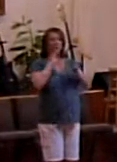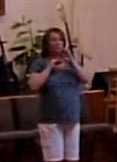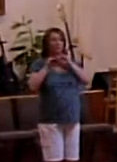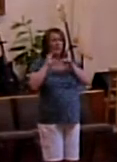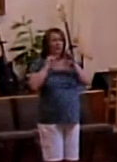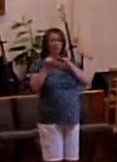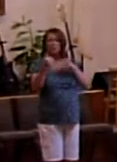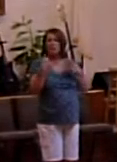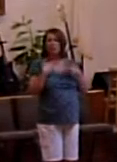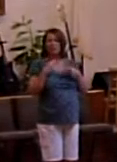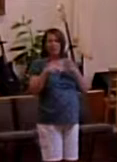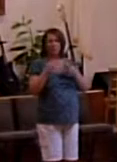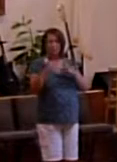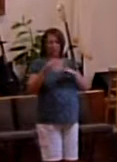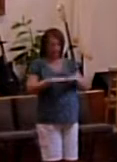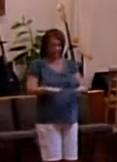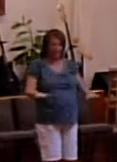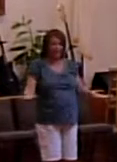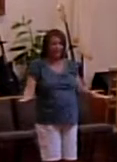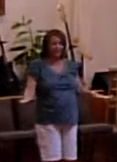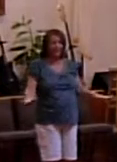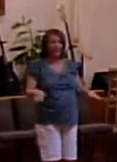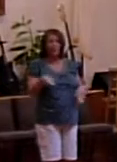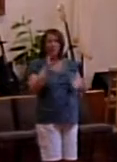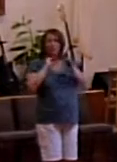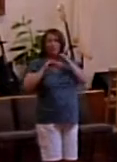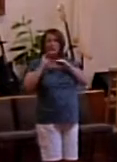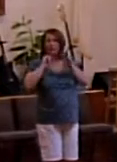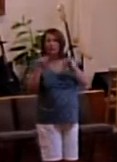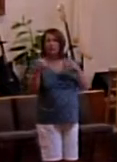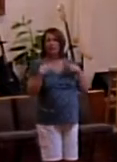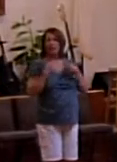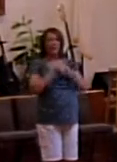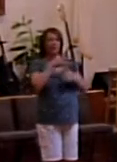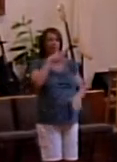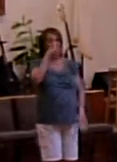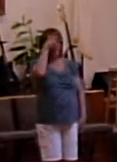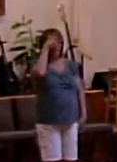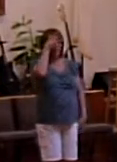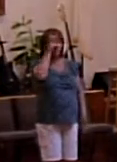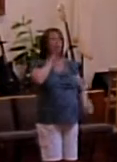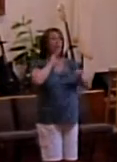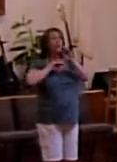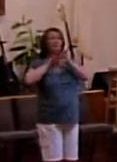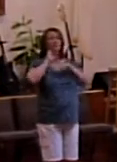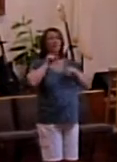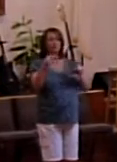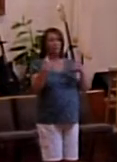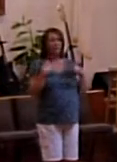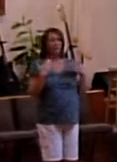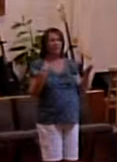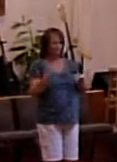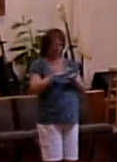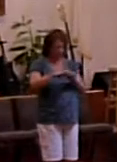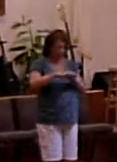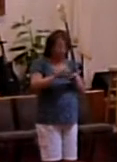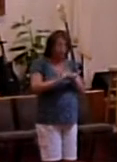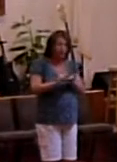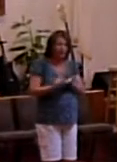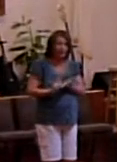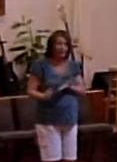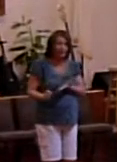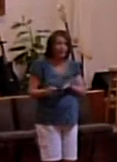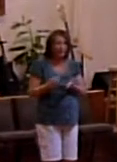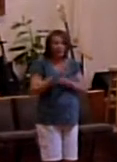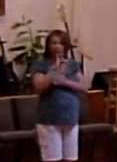your child. The frustration you have with your mom and dad. The frustration you have with your checkbook. The frustration that you have